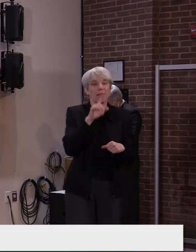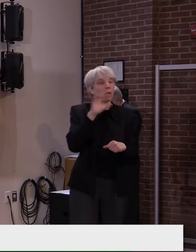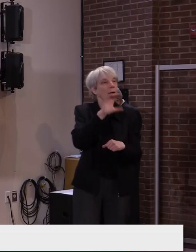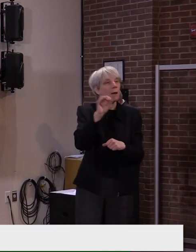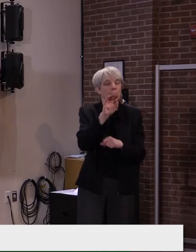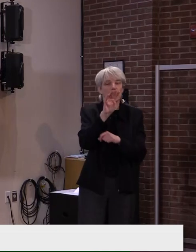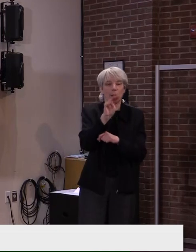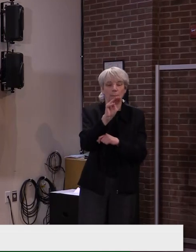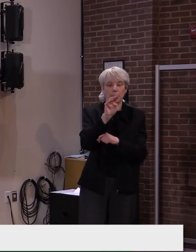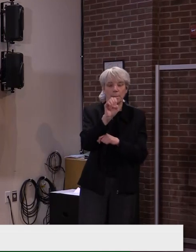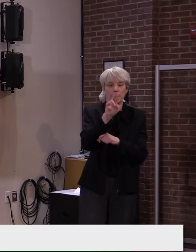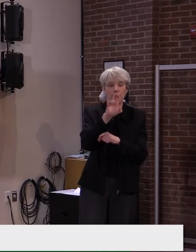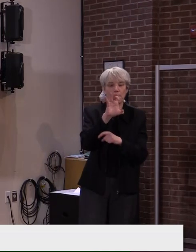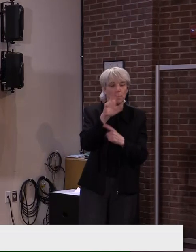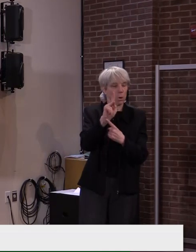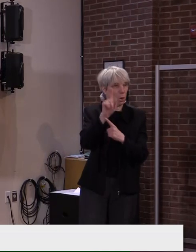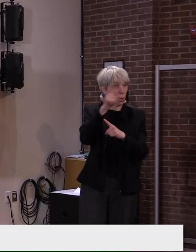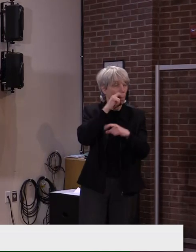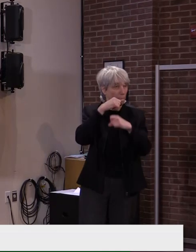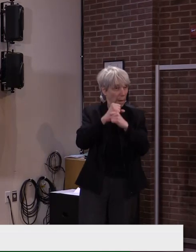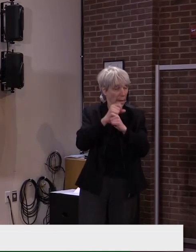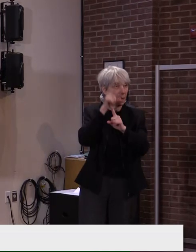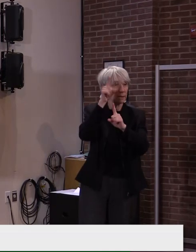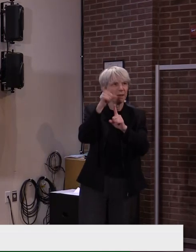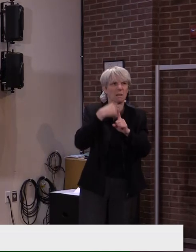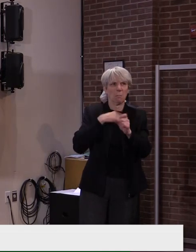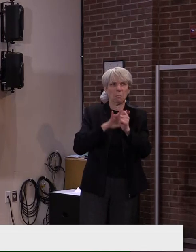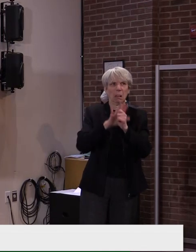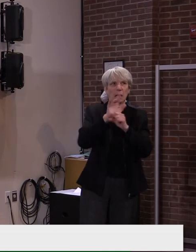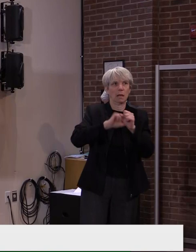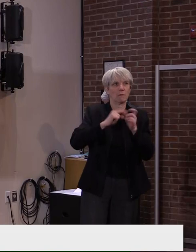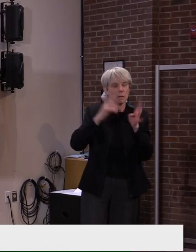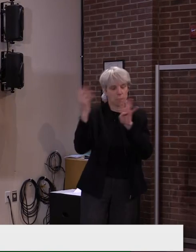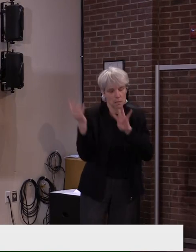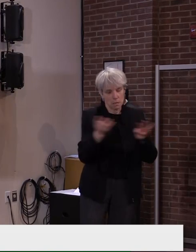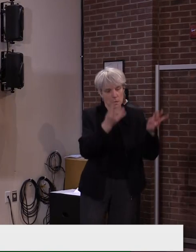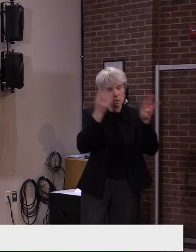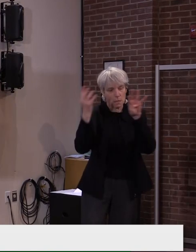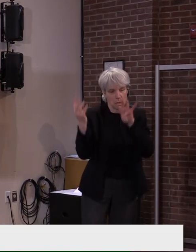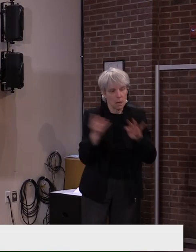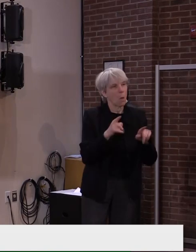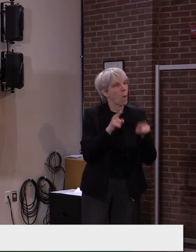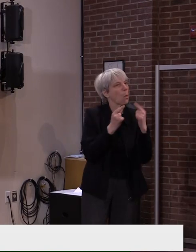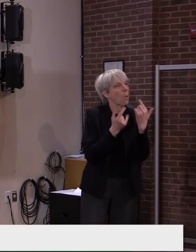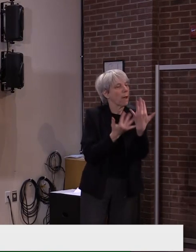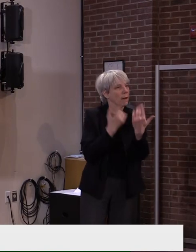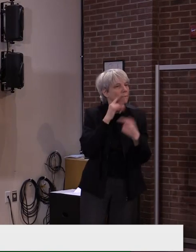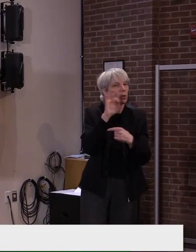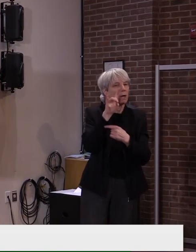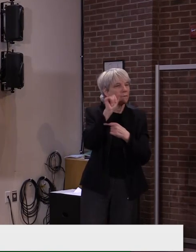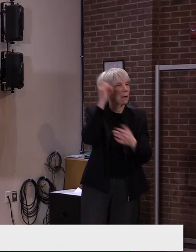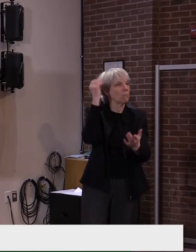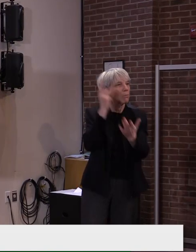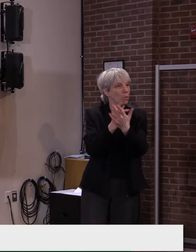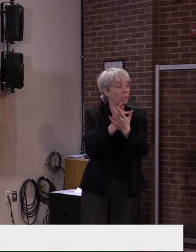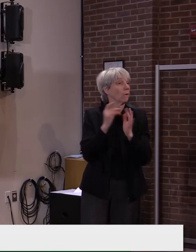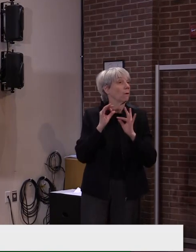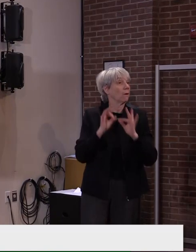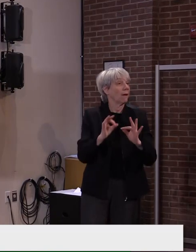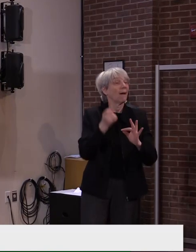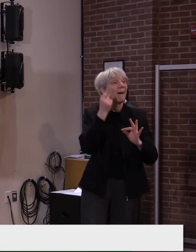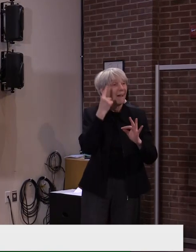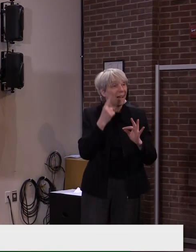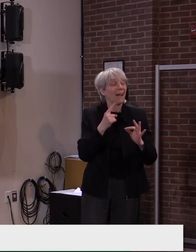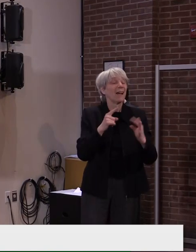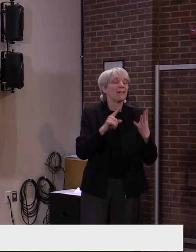of time to gear up its production before its approval. It, however, suffers from having the lowest